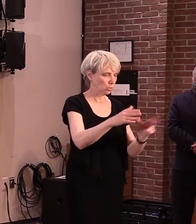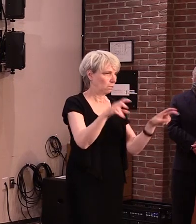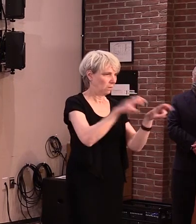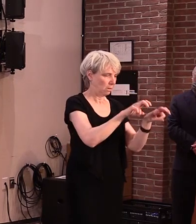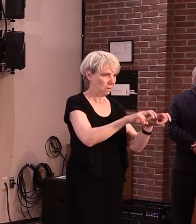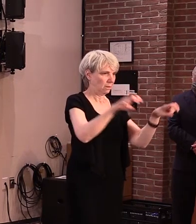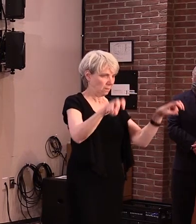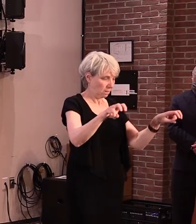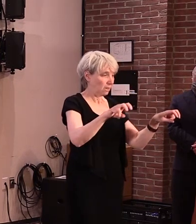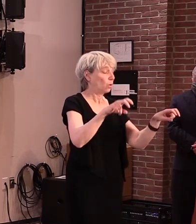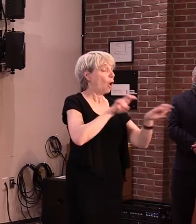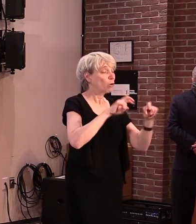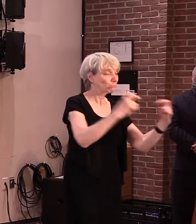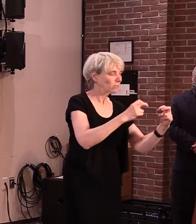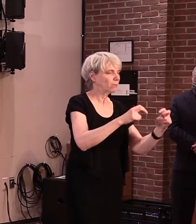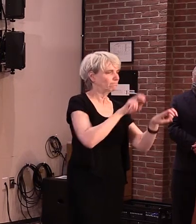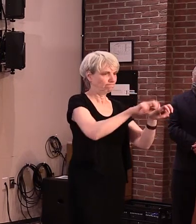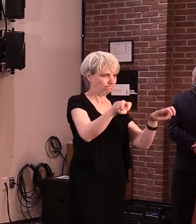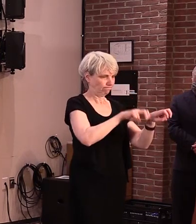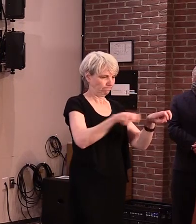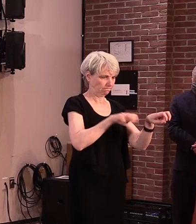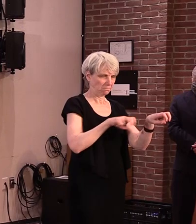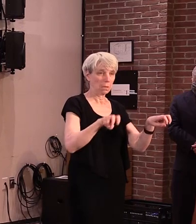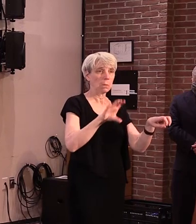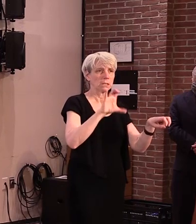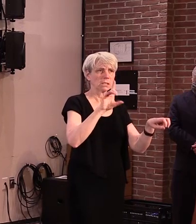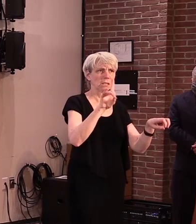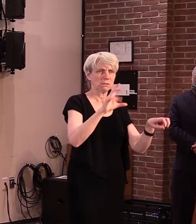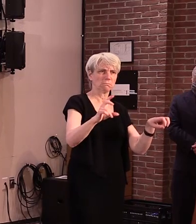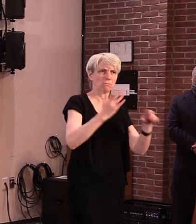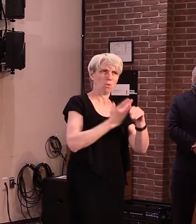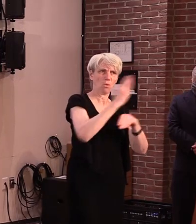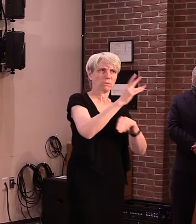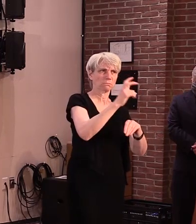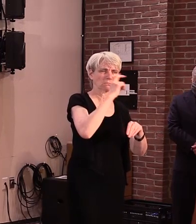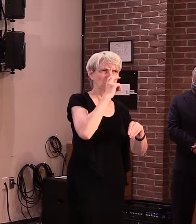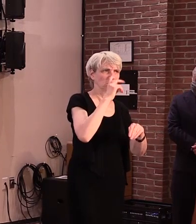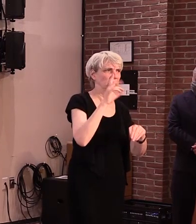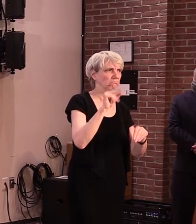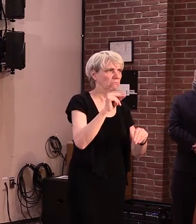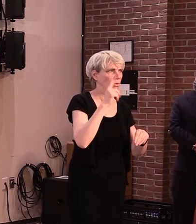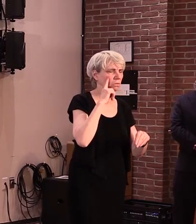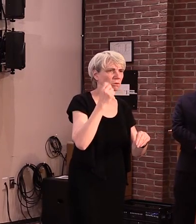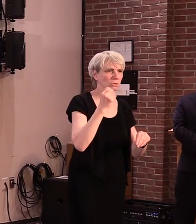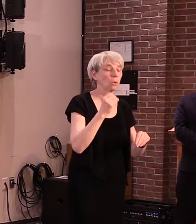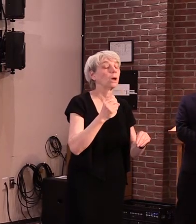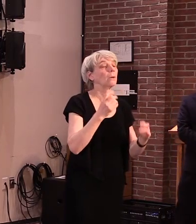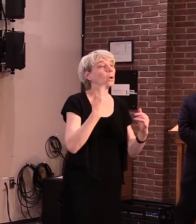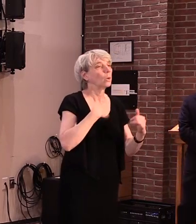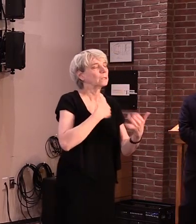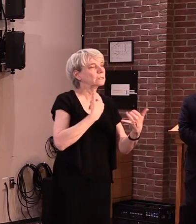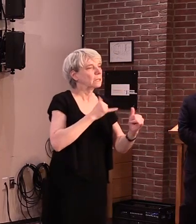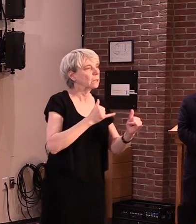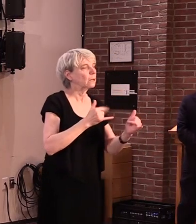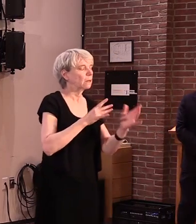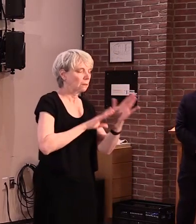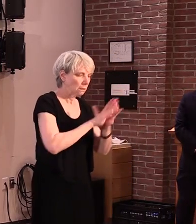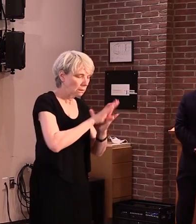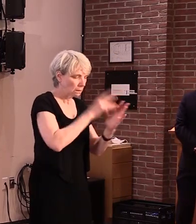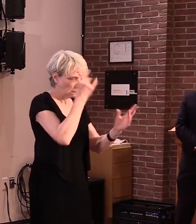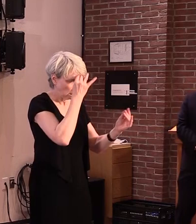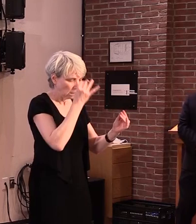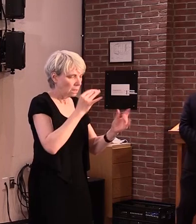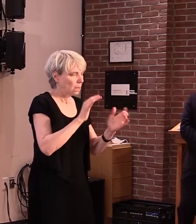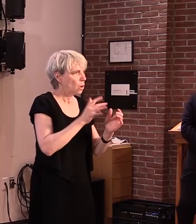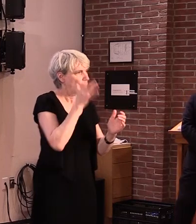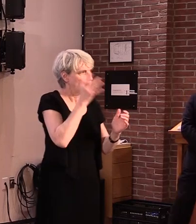see us being inhibited at that point, at this point, by CDC. But we are in the process of formulating our guidance, and we're going to be engaging